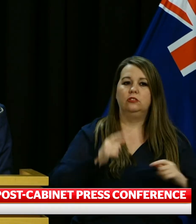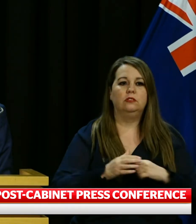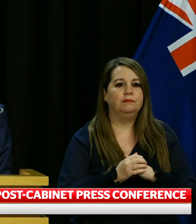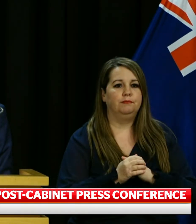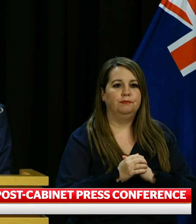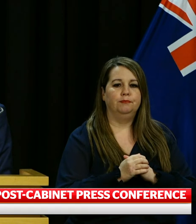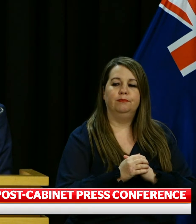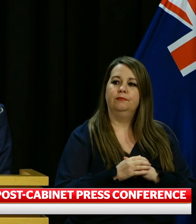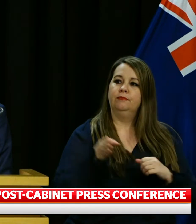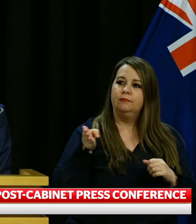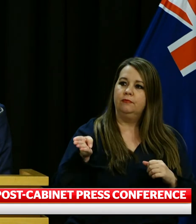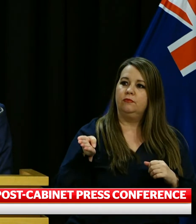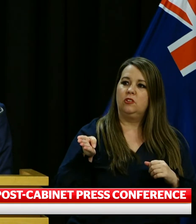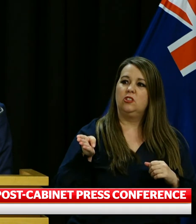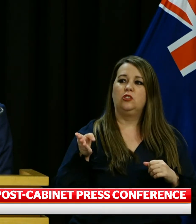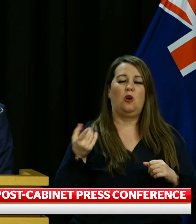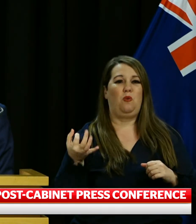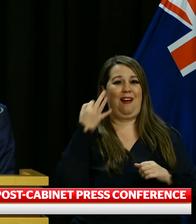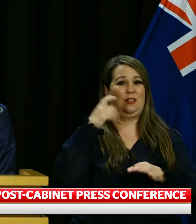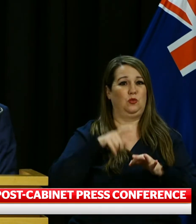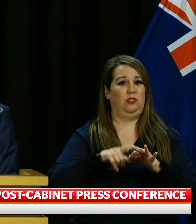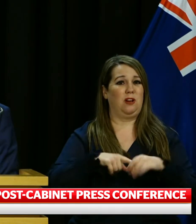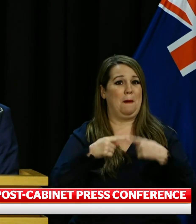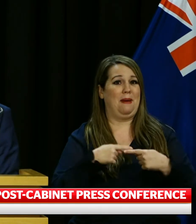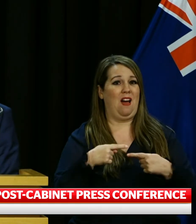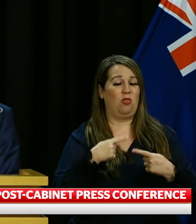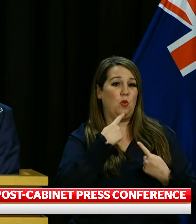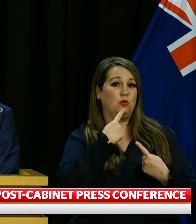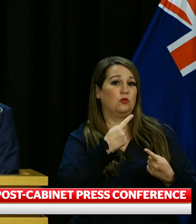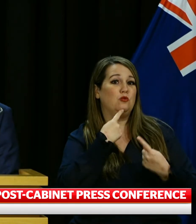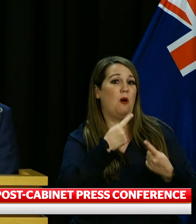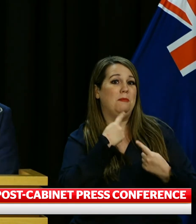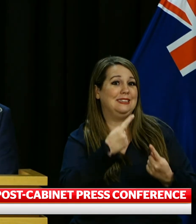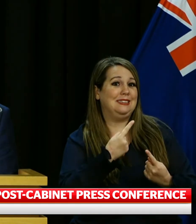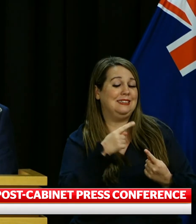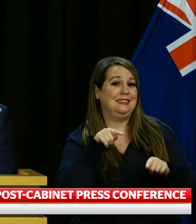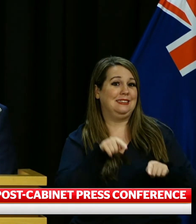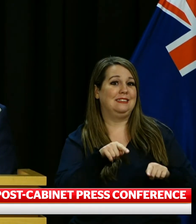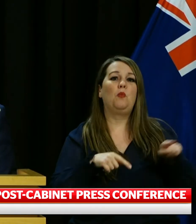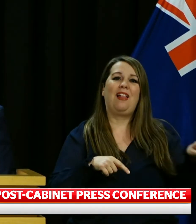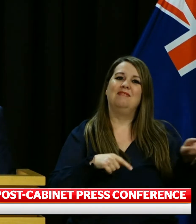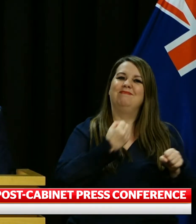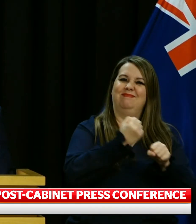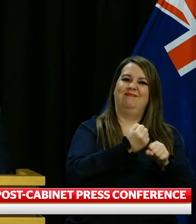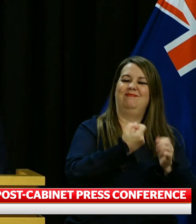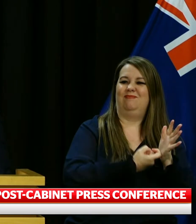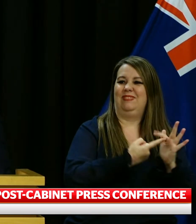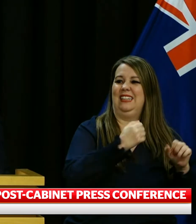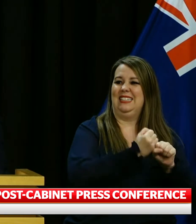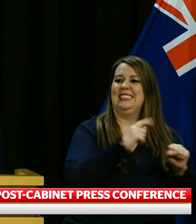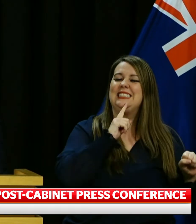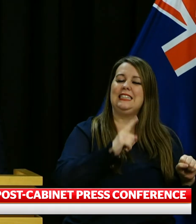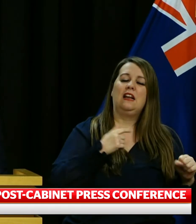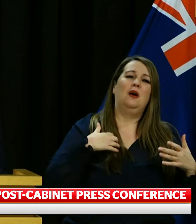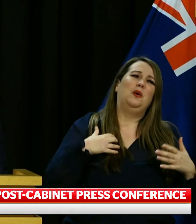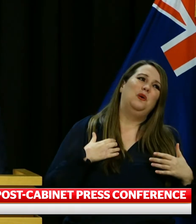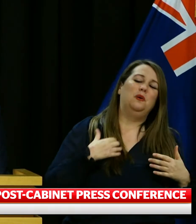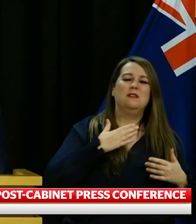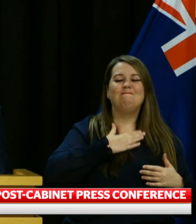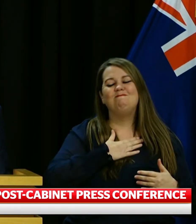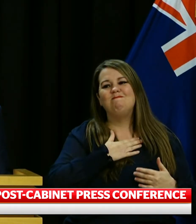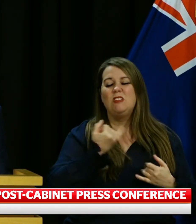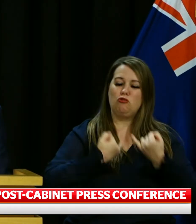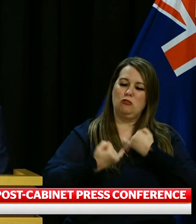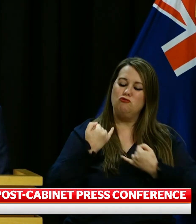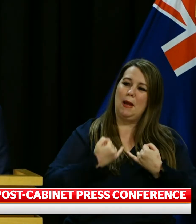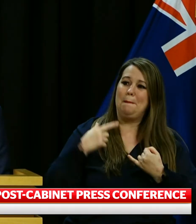those comments were received? My understanding is that he's already expressed his regret in the way the conversation has been interpreted. And like